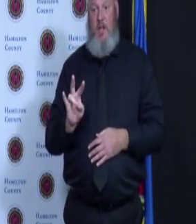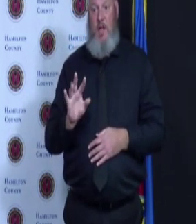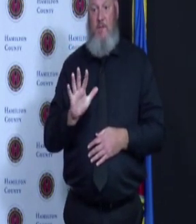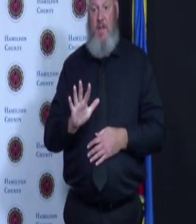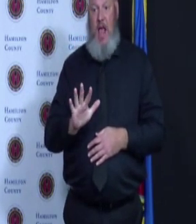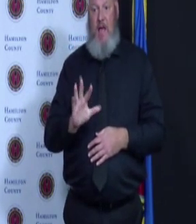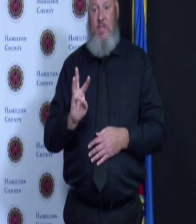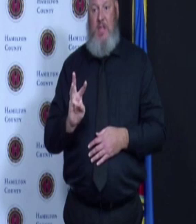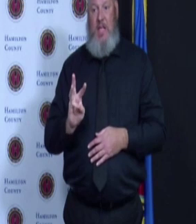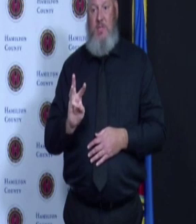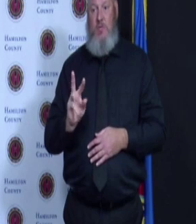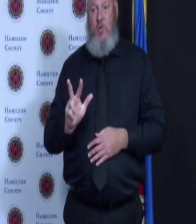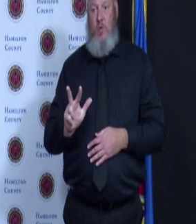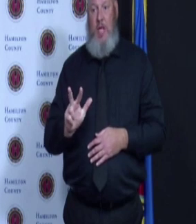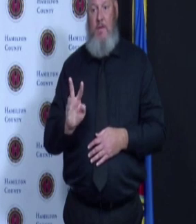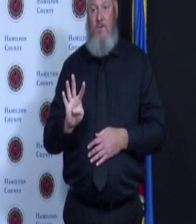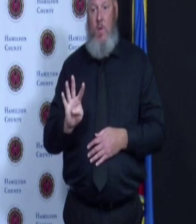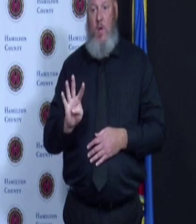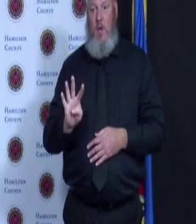1-833-4-275-634. And that phone number is